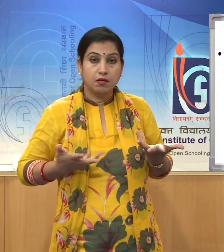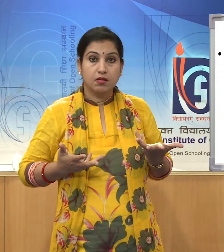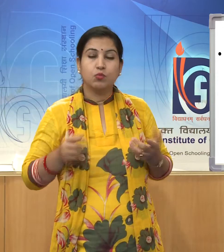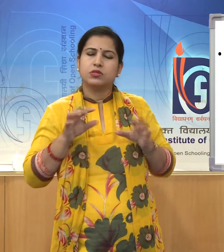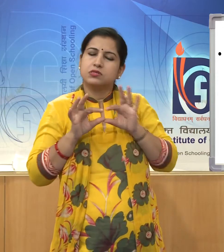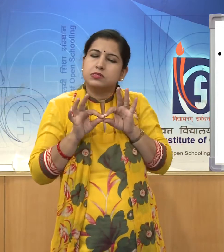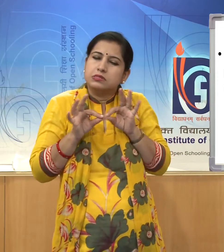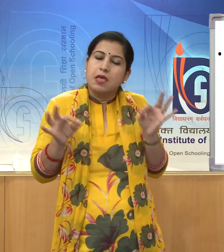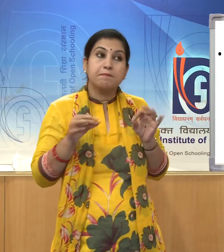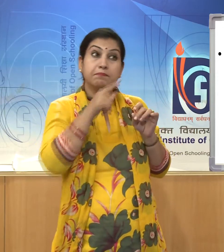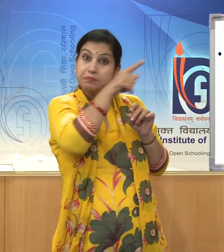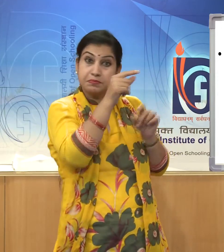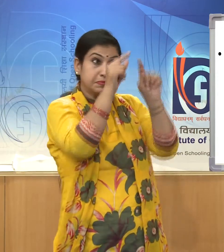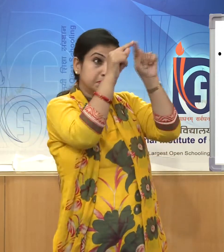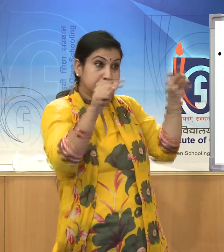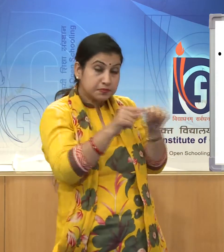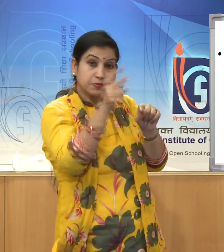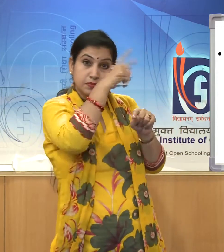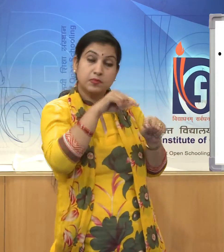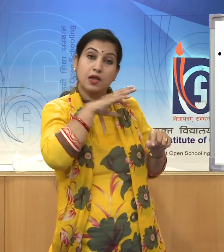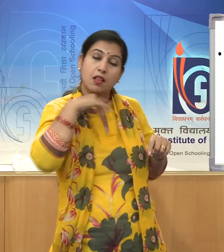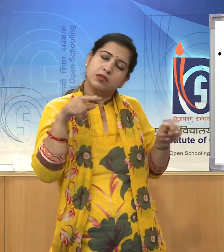with similar technique and colors.